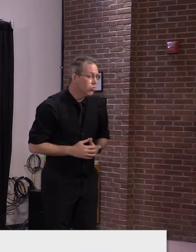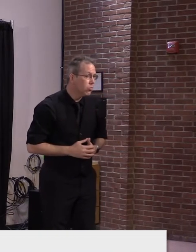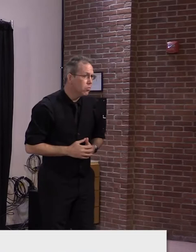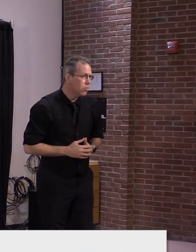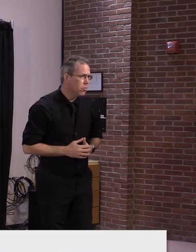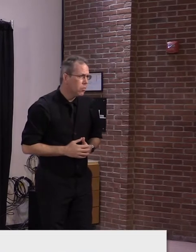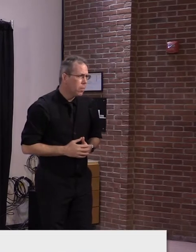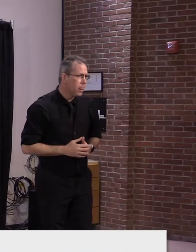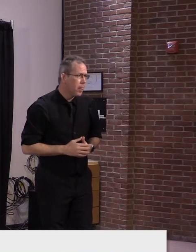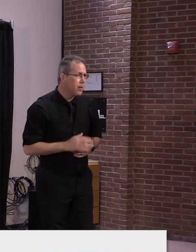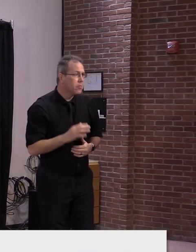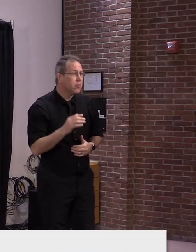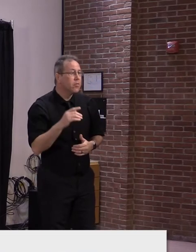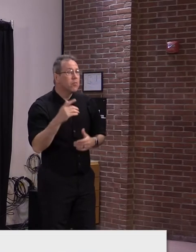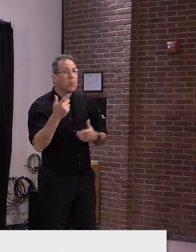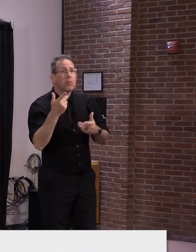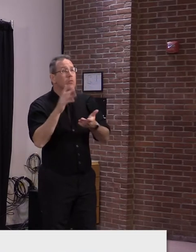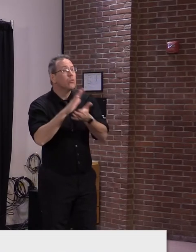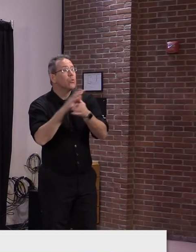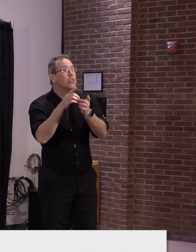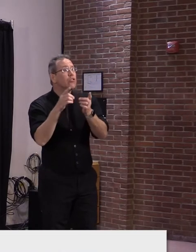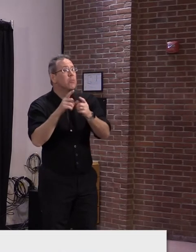school districts.